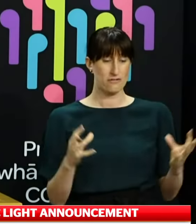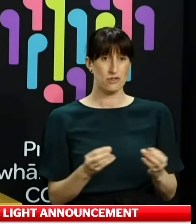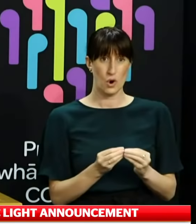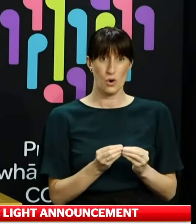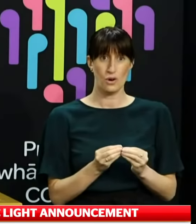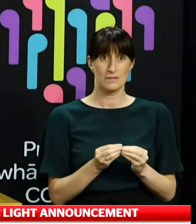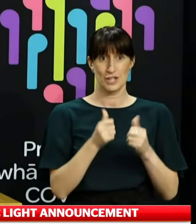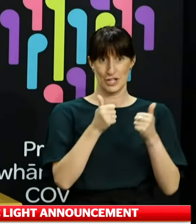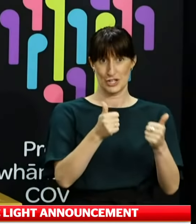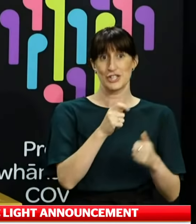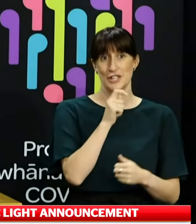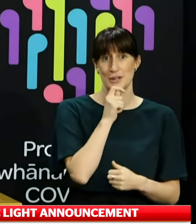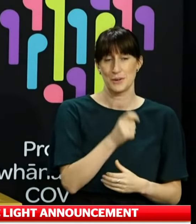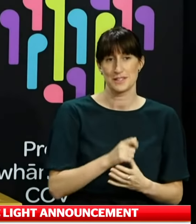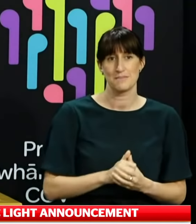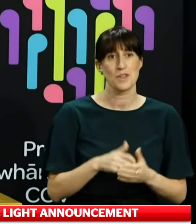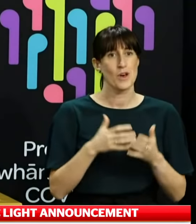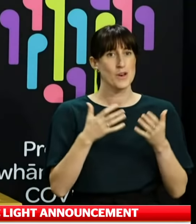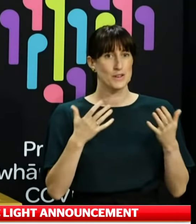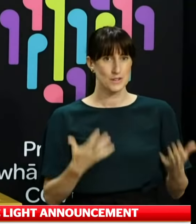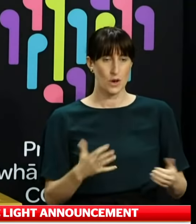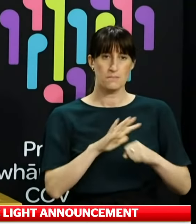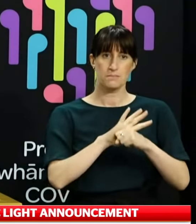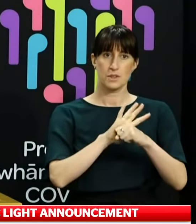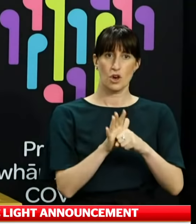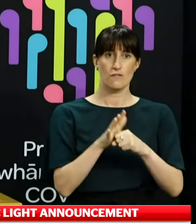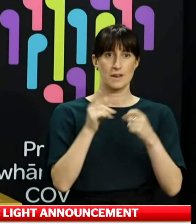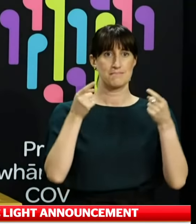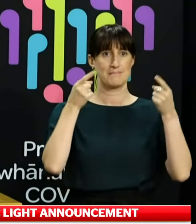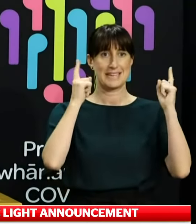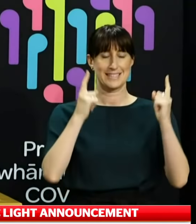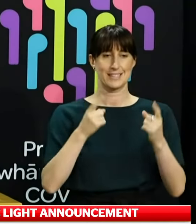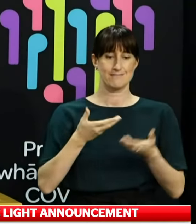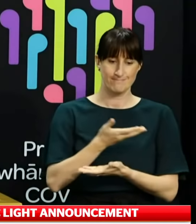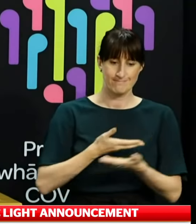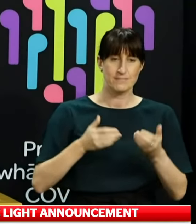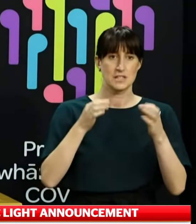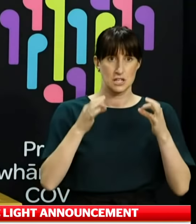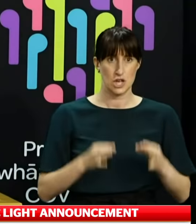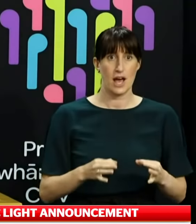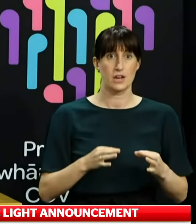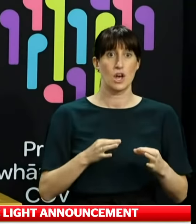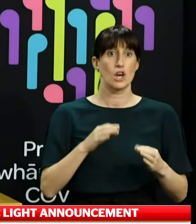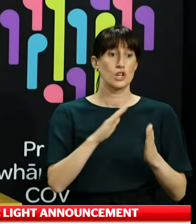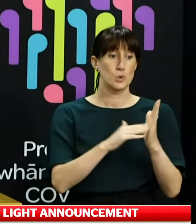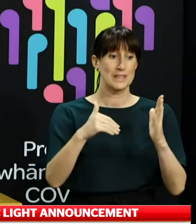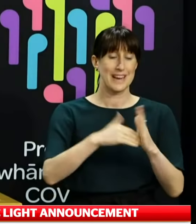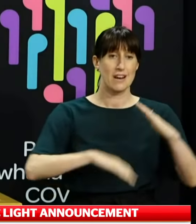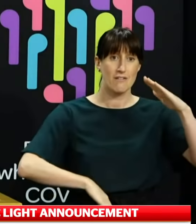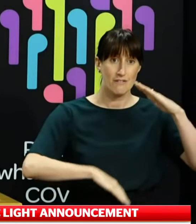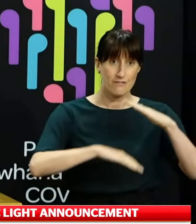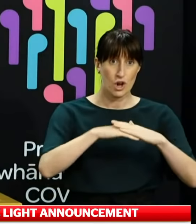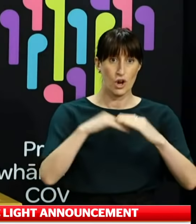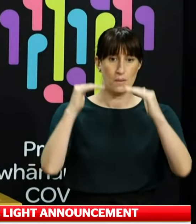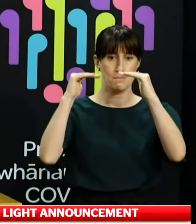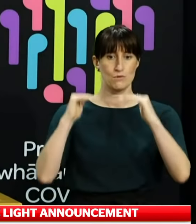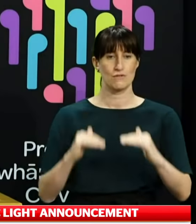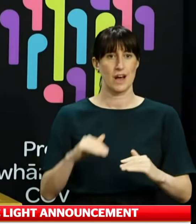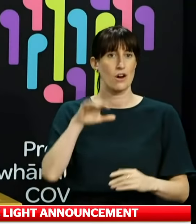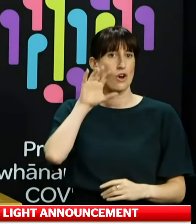So on that basis, COVID-19 ministers have confirmed that the whole of New Zealand will move to the orange traffic light setting